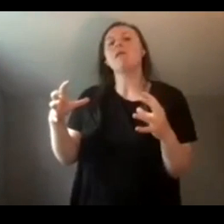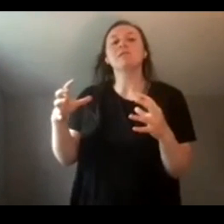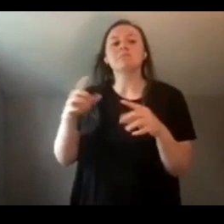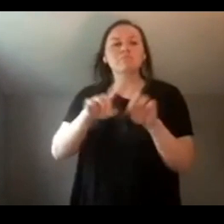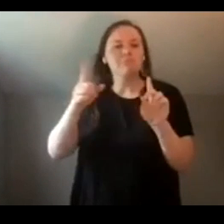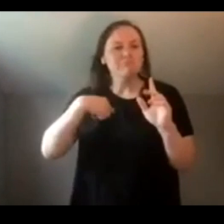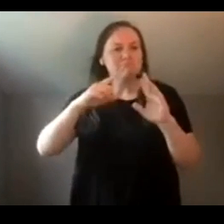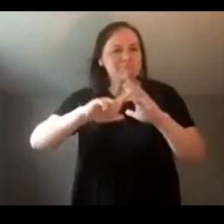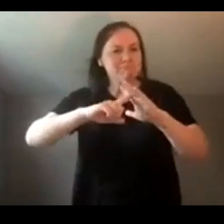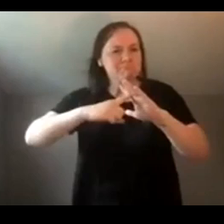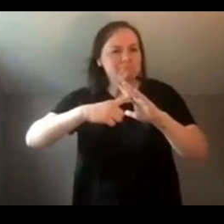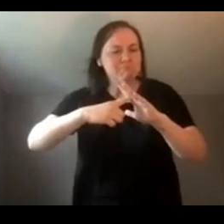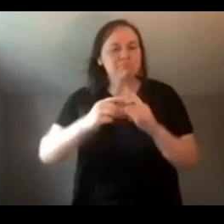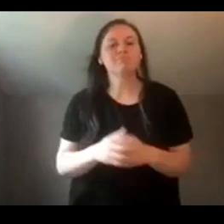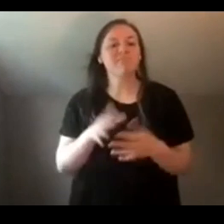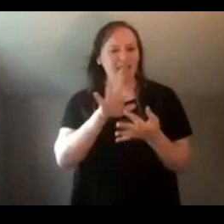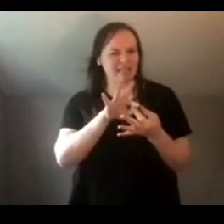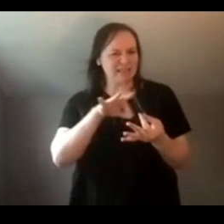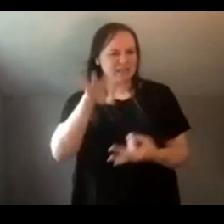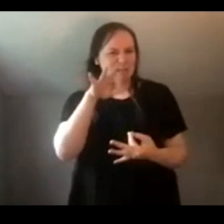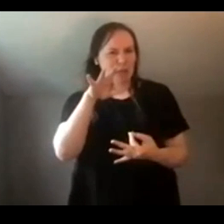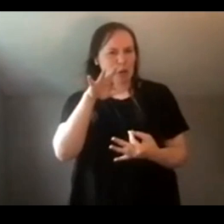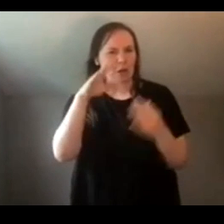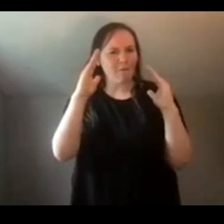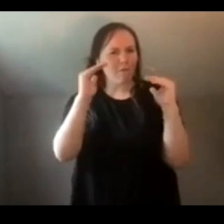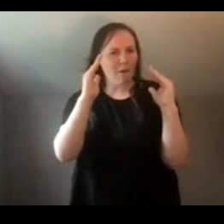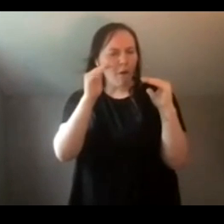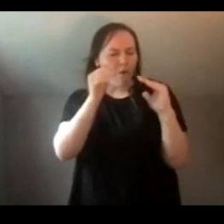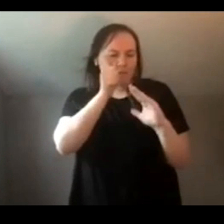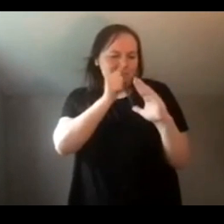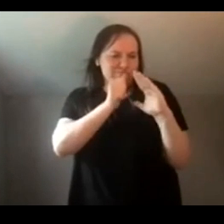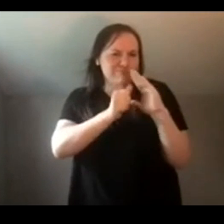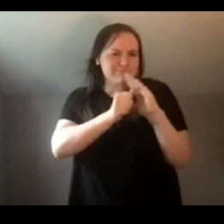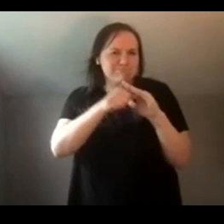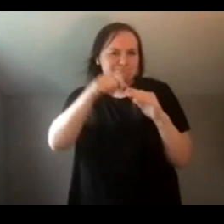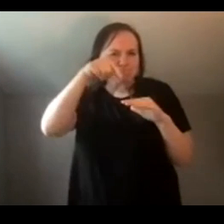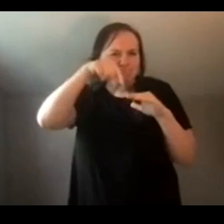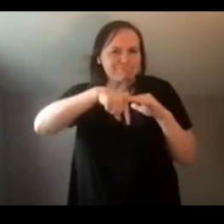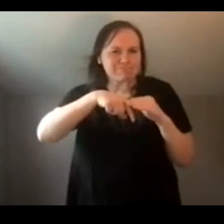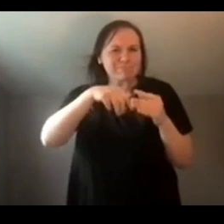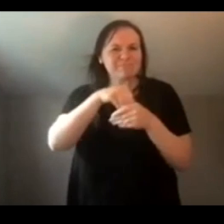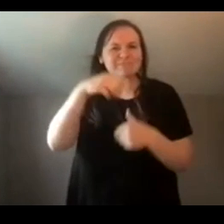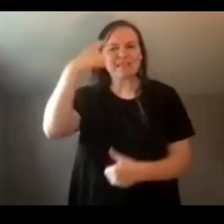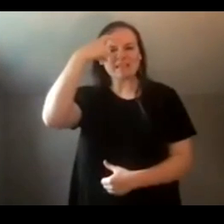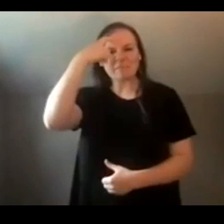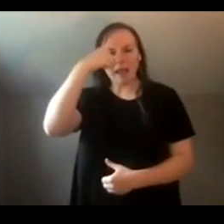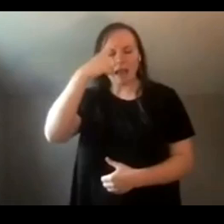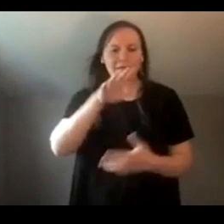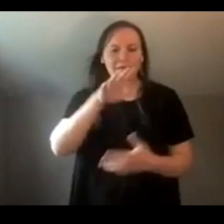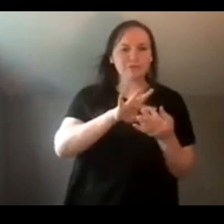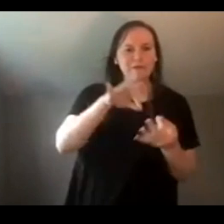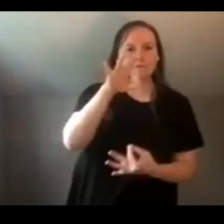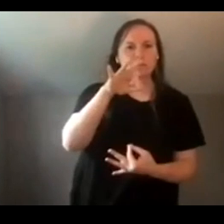The spirit of hope buries itself in the minds of souls of the